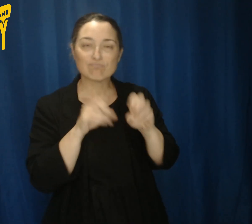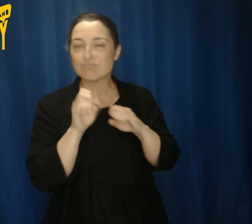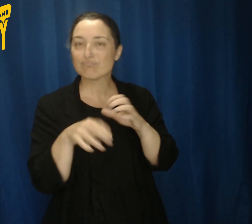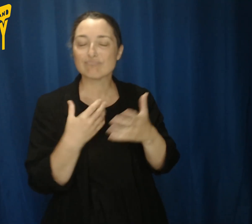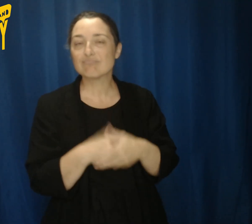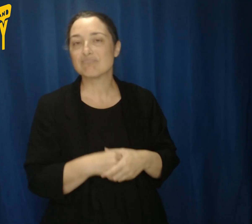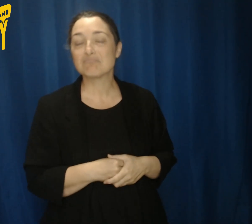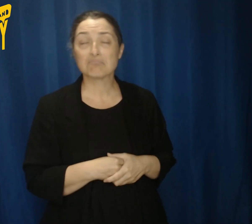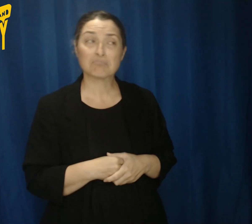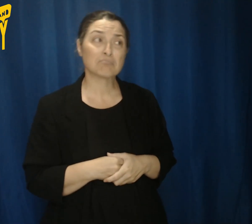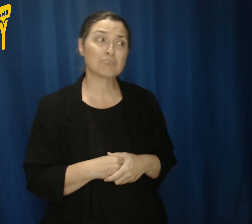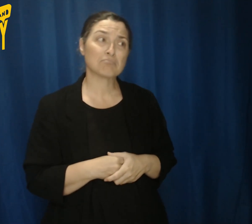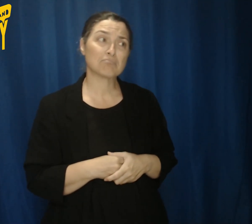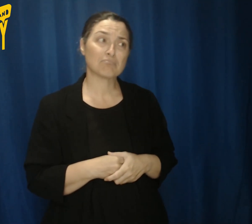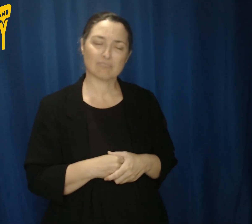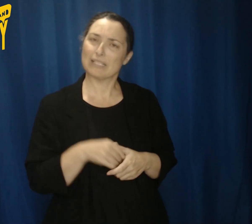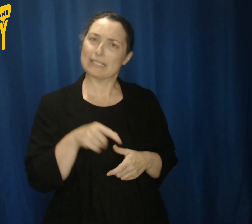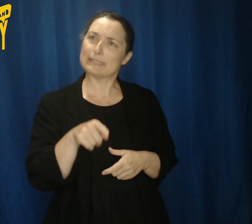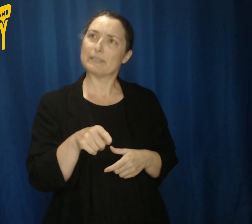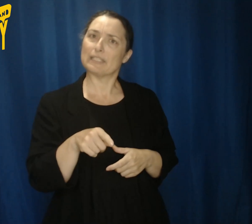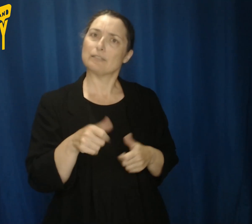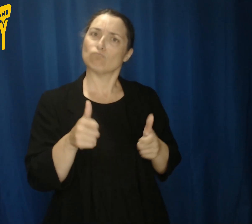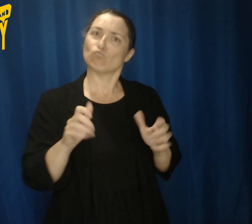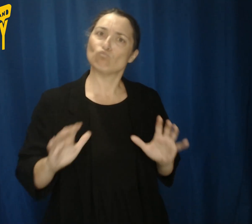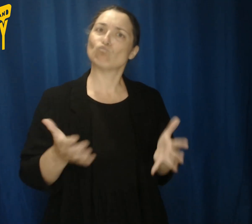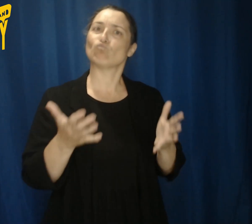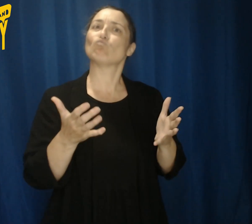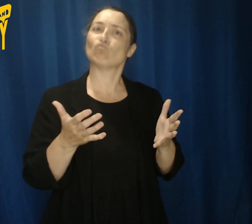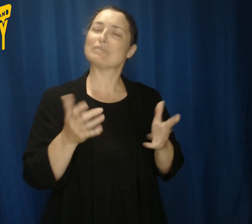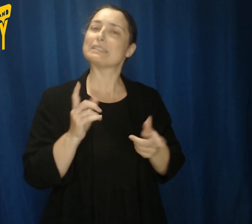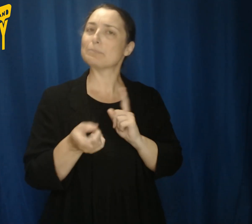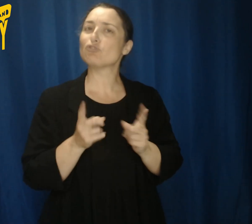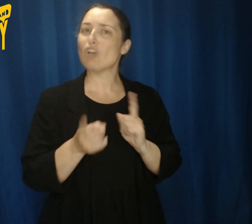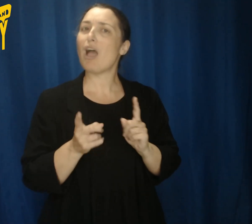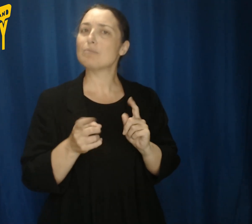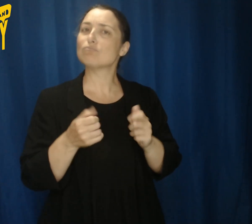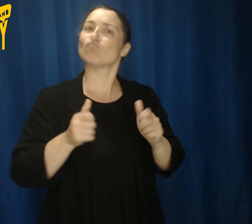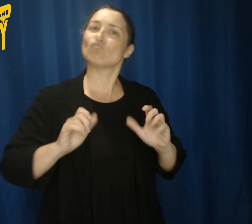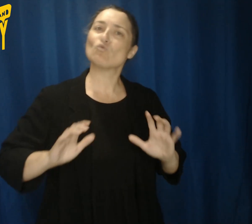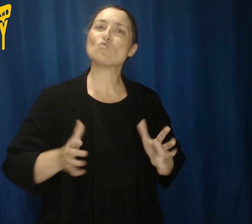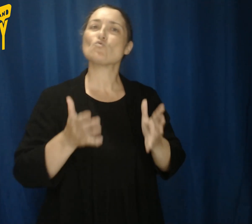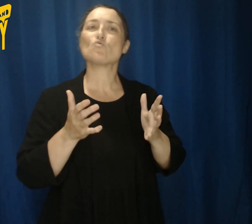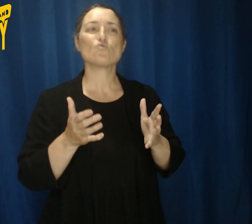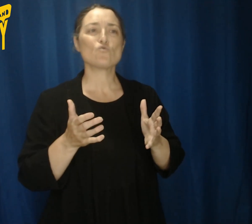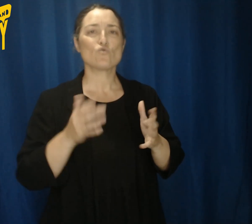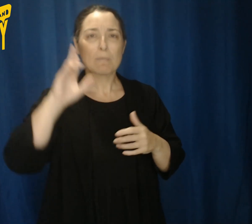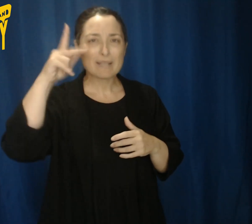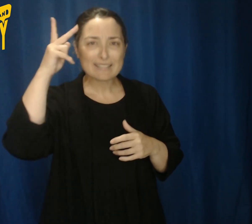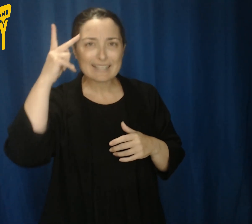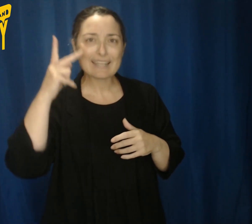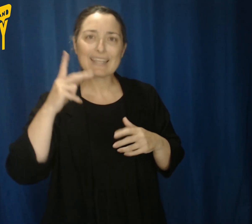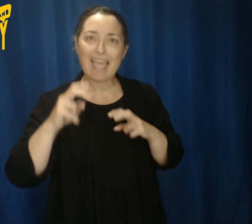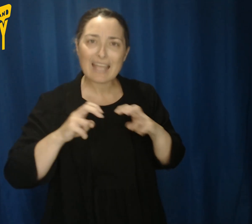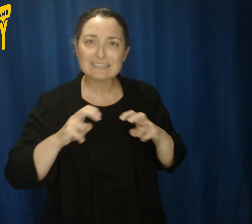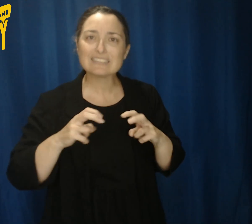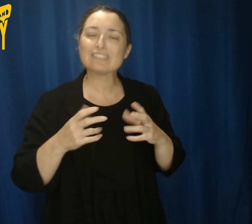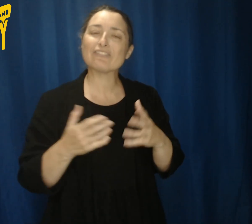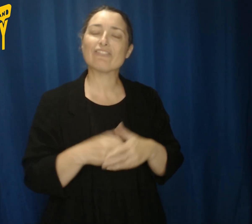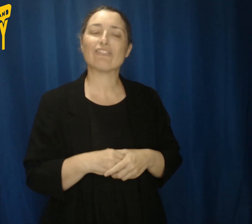been quite a galvanising place at times as well, like politically active. And, of course, my big thing is